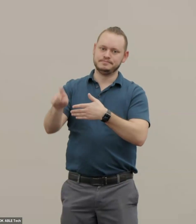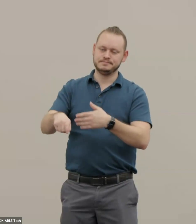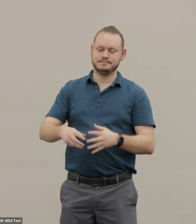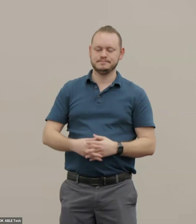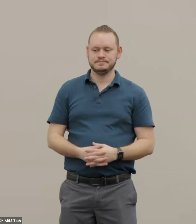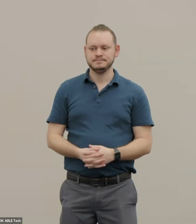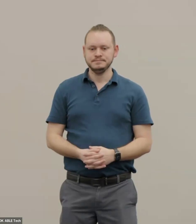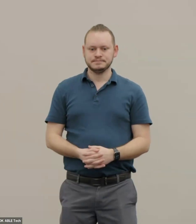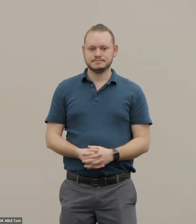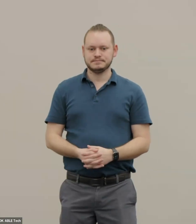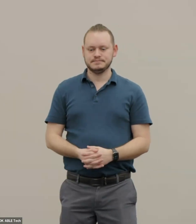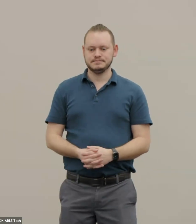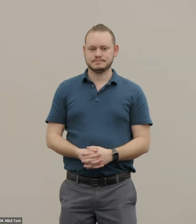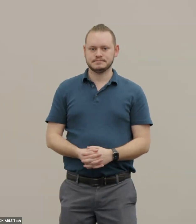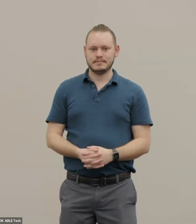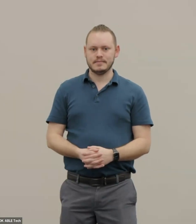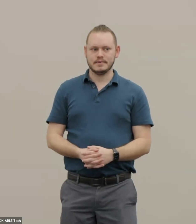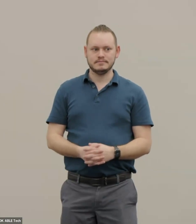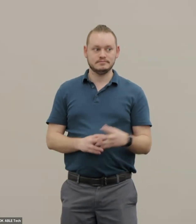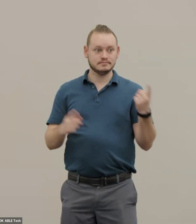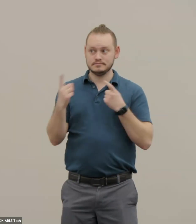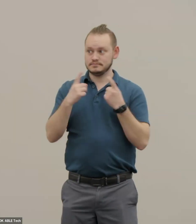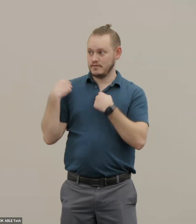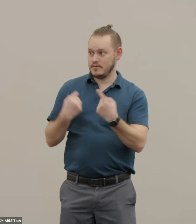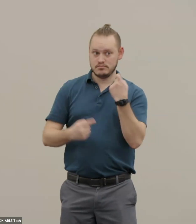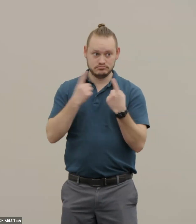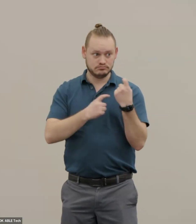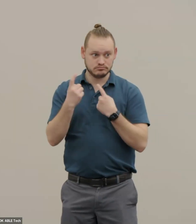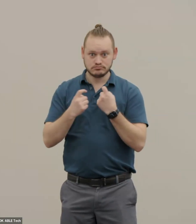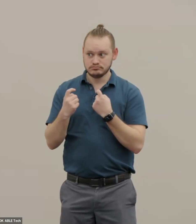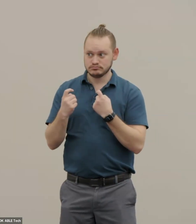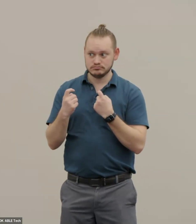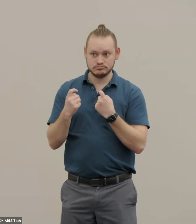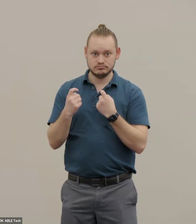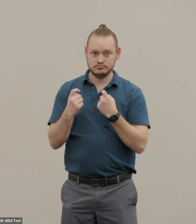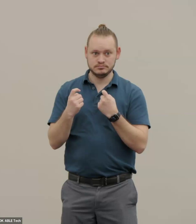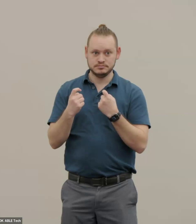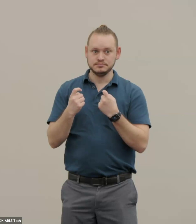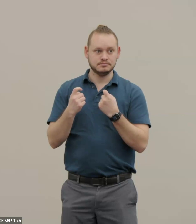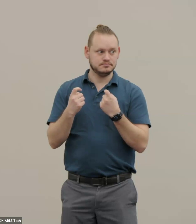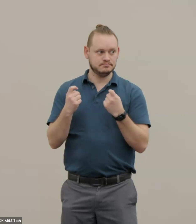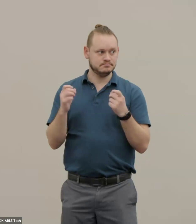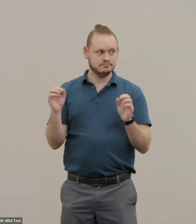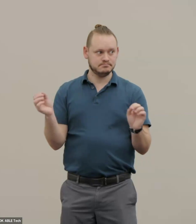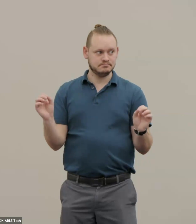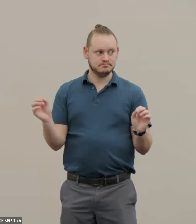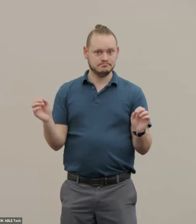made accessible, okay? Does anybody have any questions so far? All right.